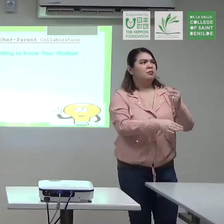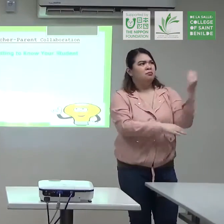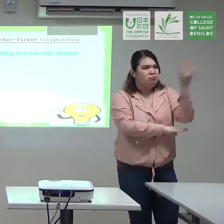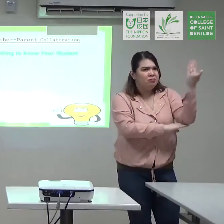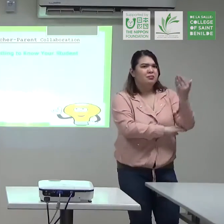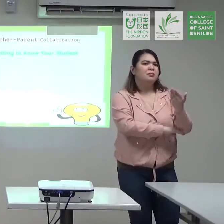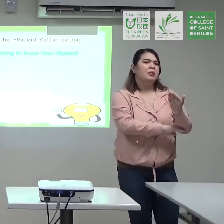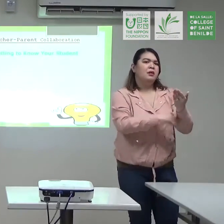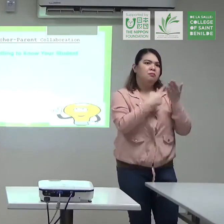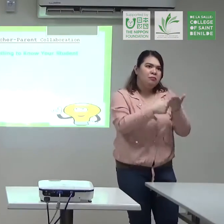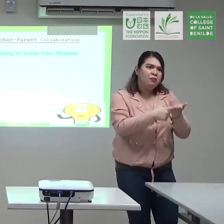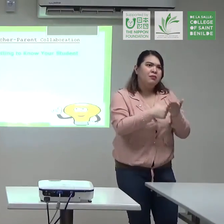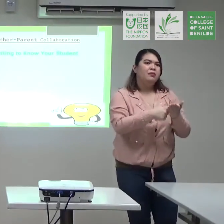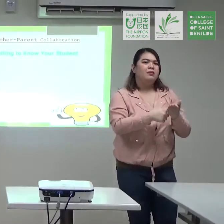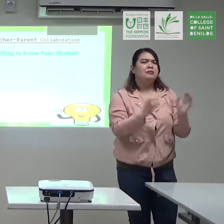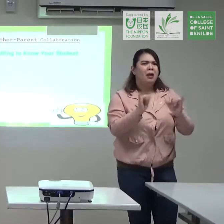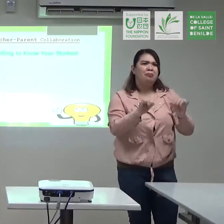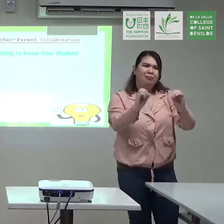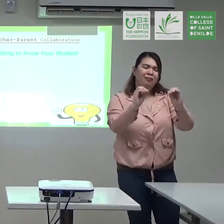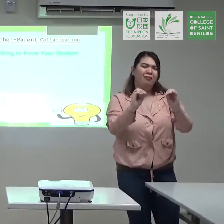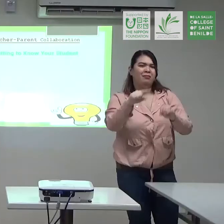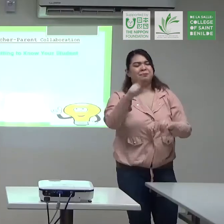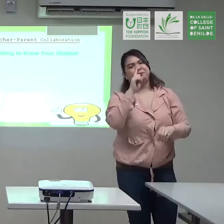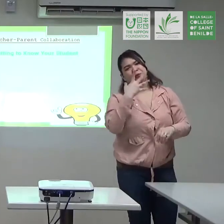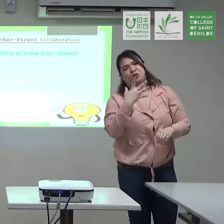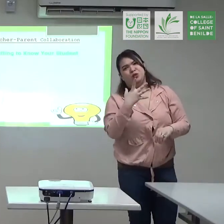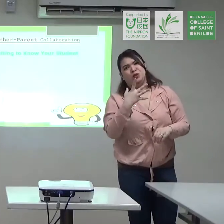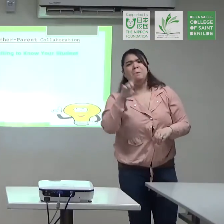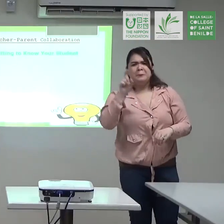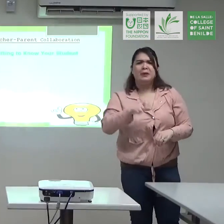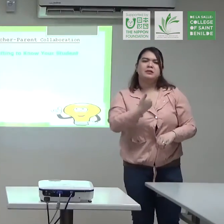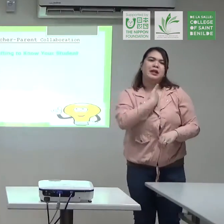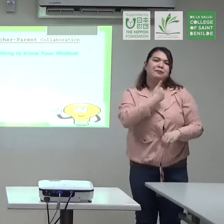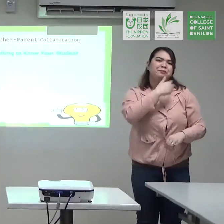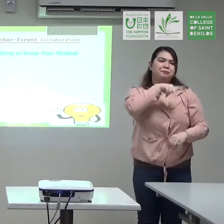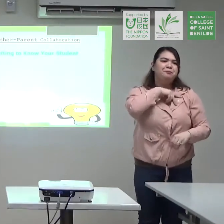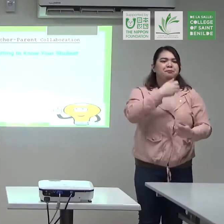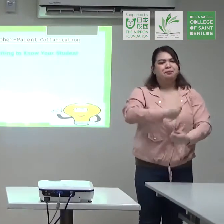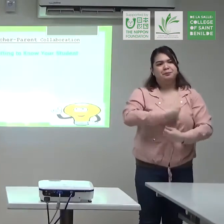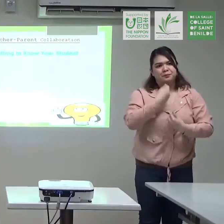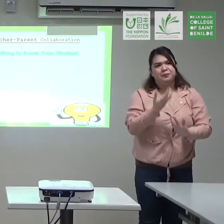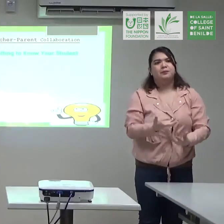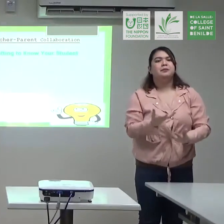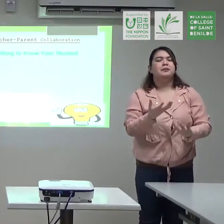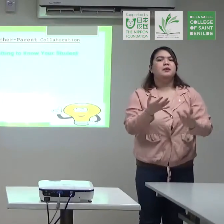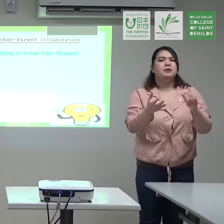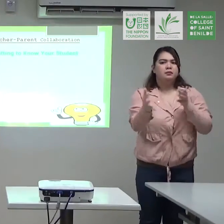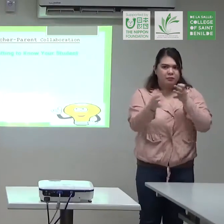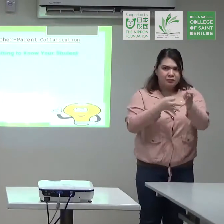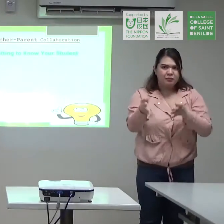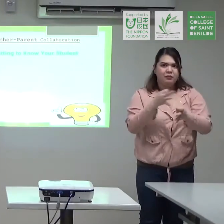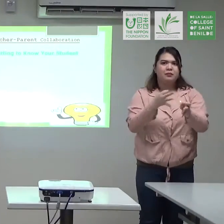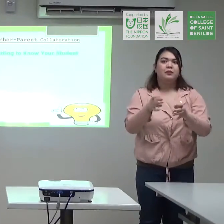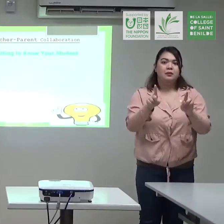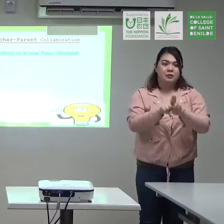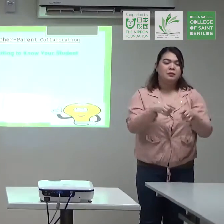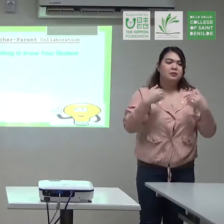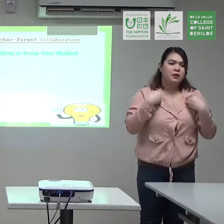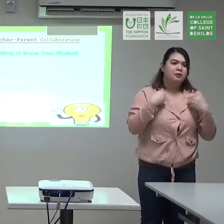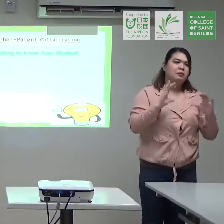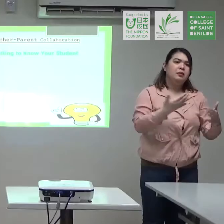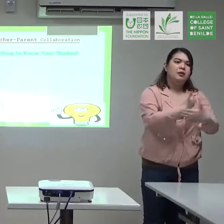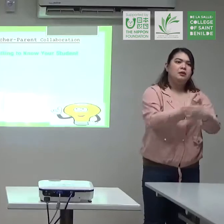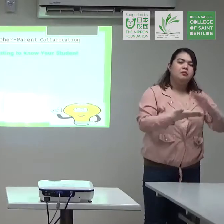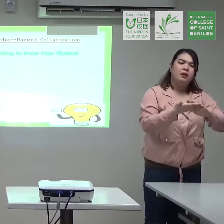You have to also tell something about yourself, especially the teacher, tapos yung mga classmates. Why do